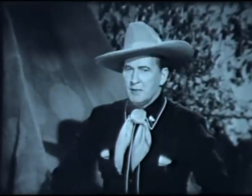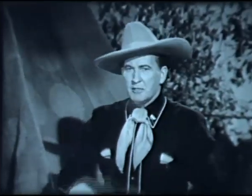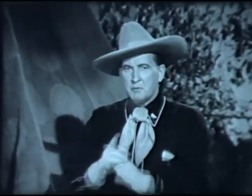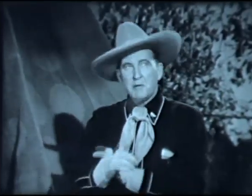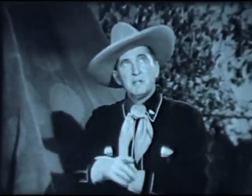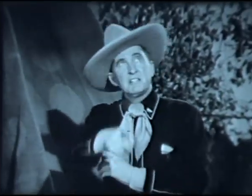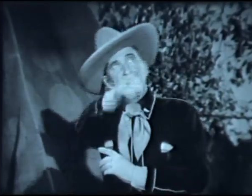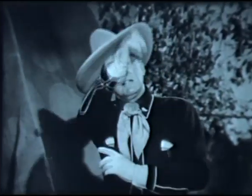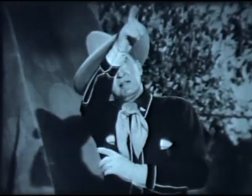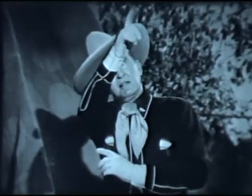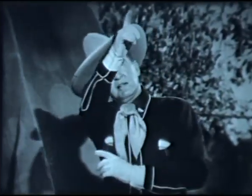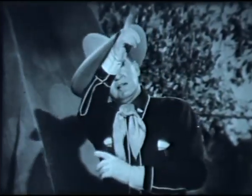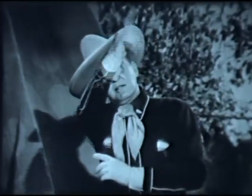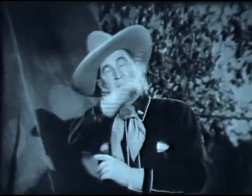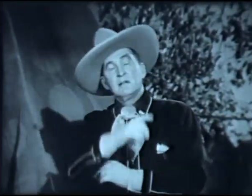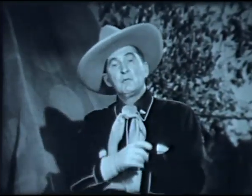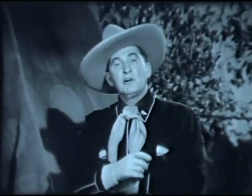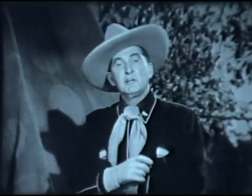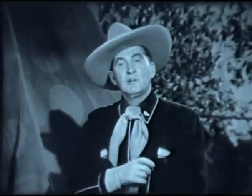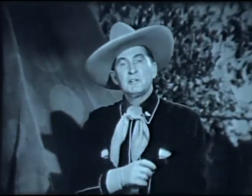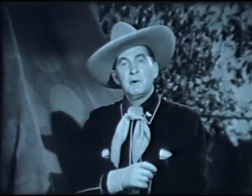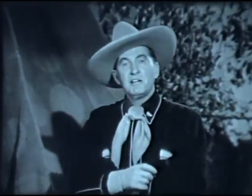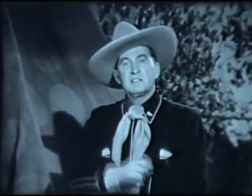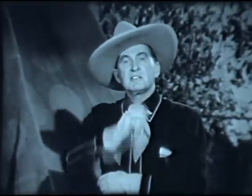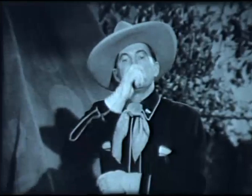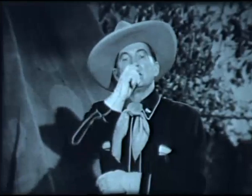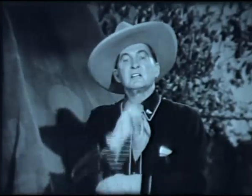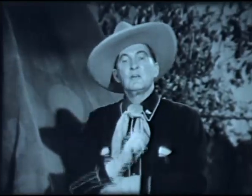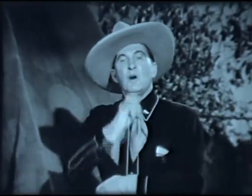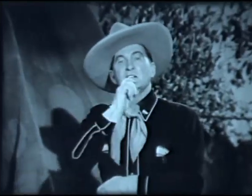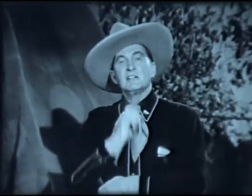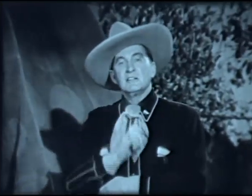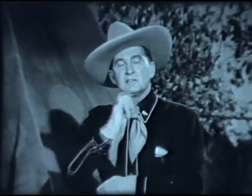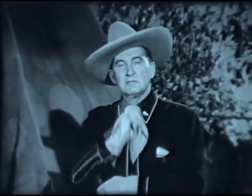And the baby said, pointing one of the boxes, that he wanted it.